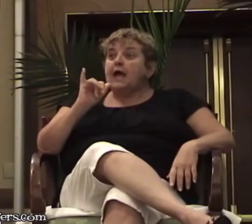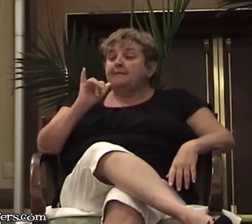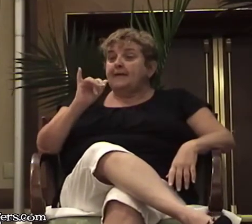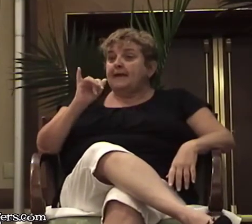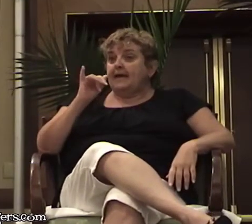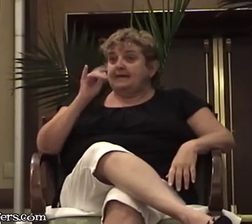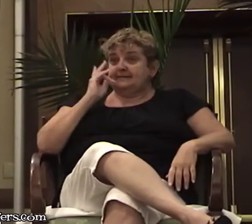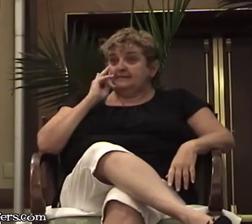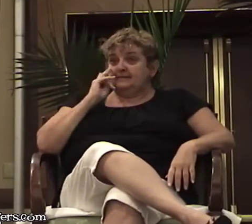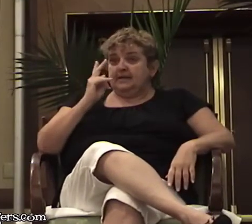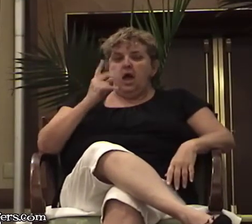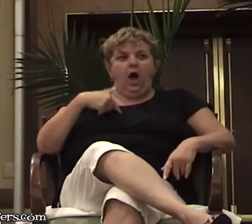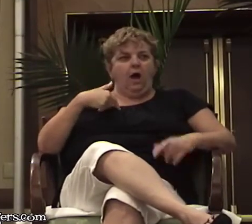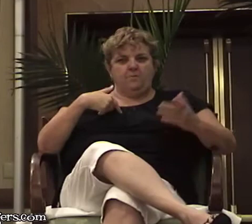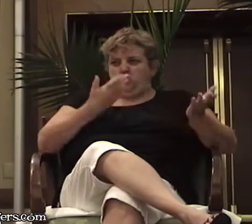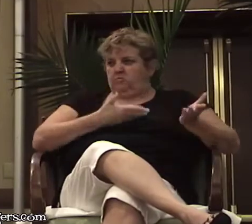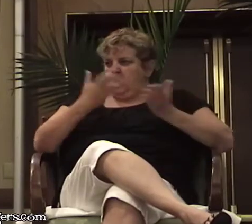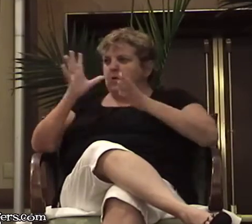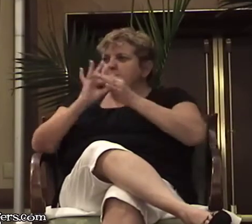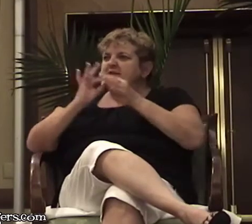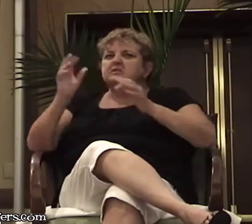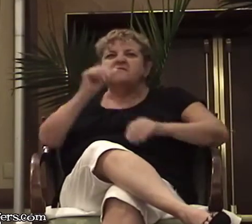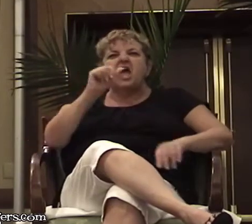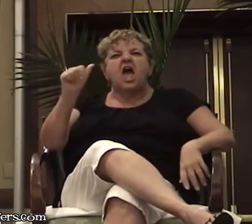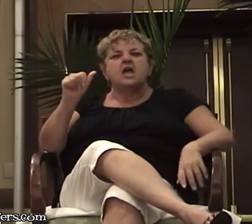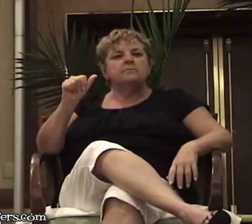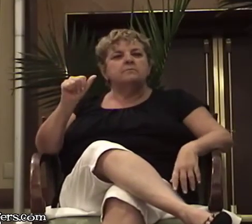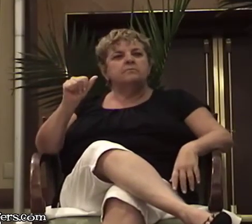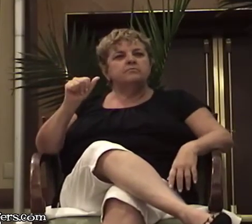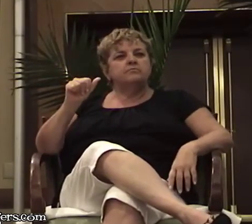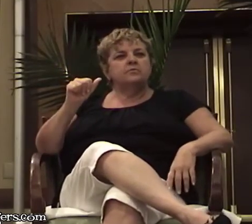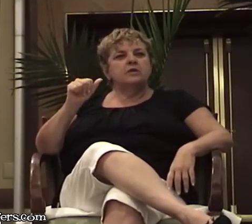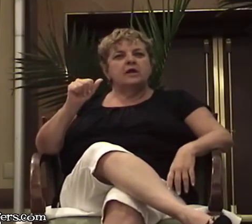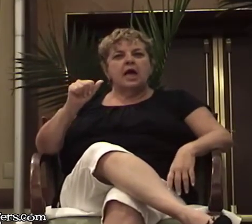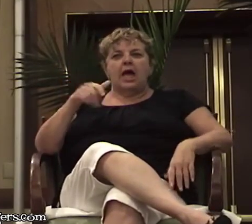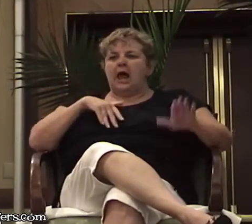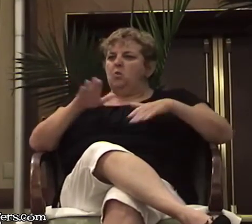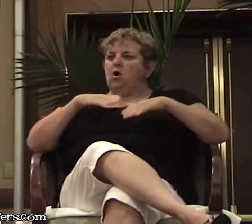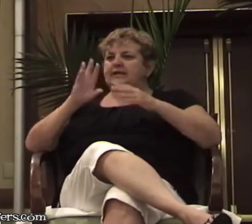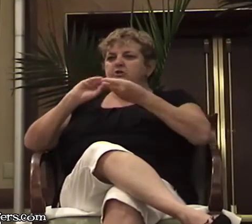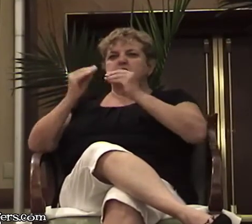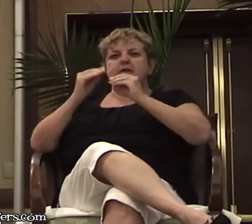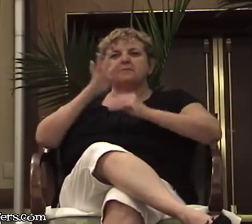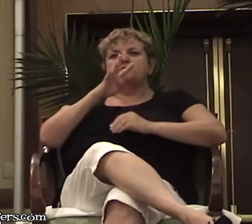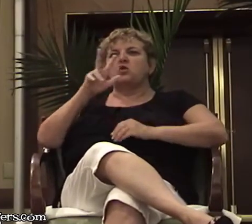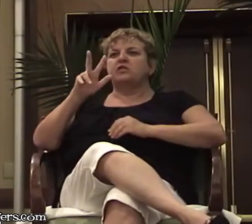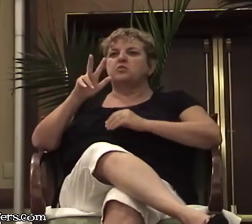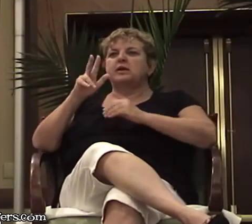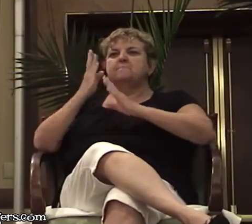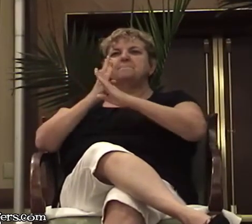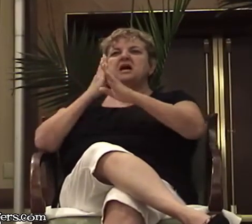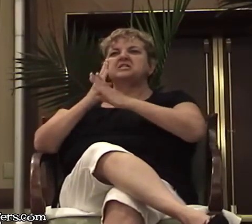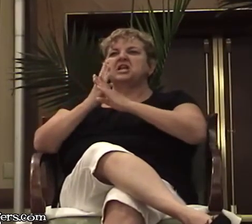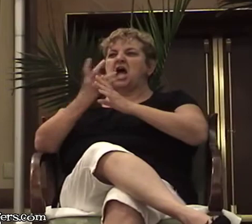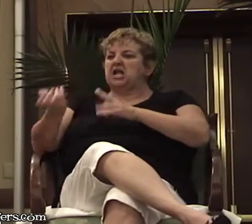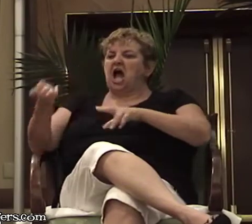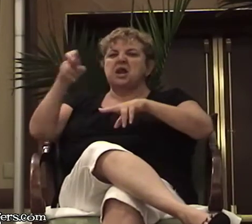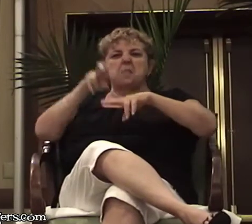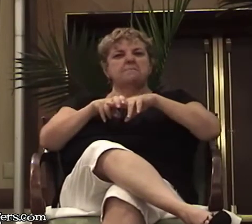Alcoholics Anonymous. So I walked down to the number 43 bus, climbed on that bus, sat there,